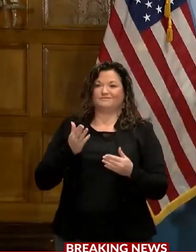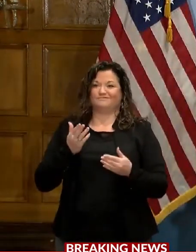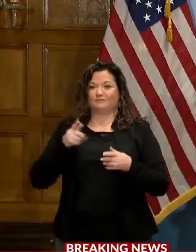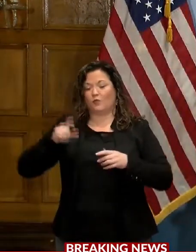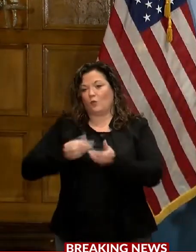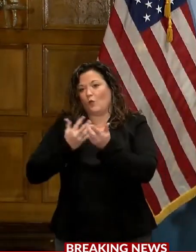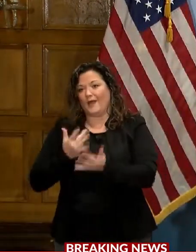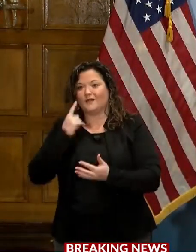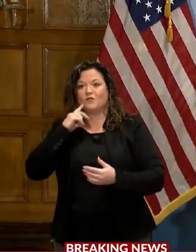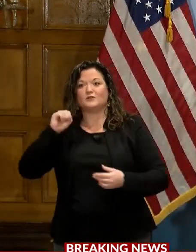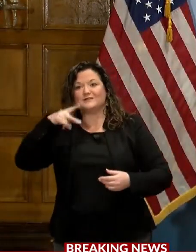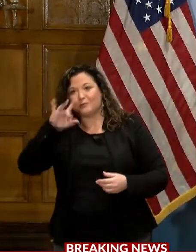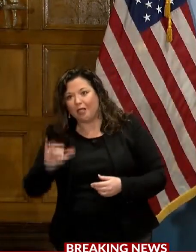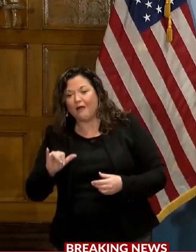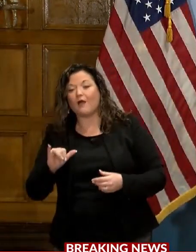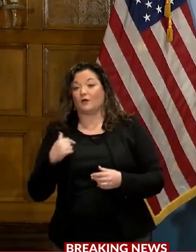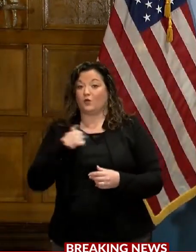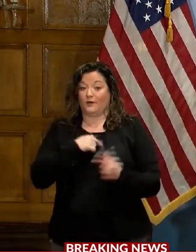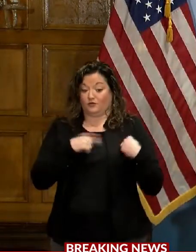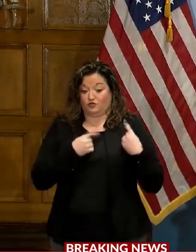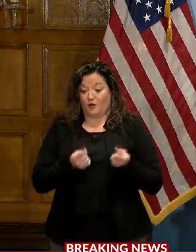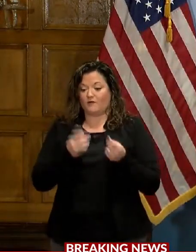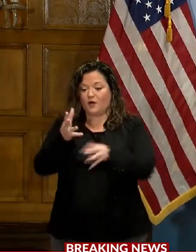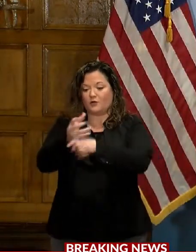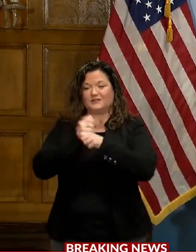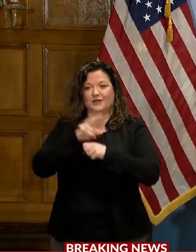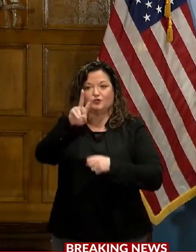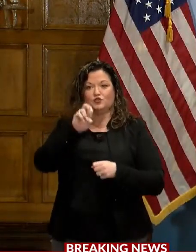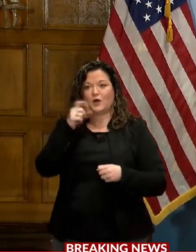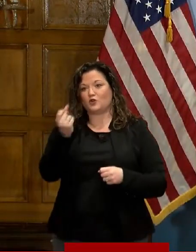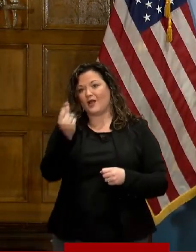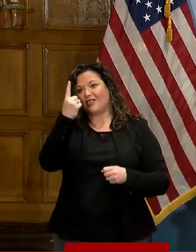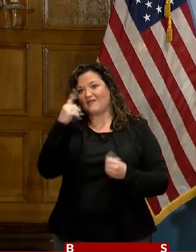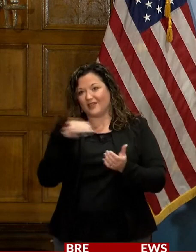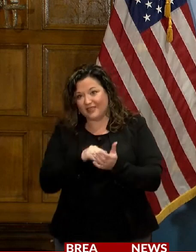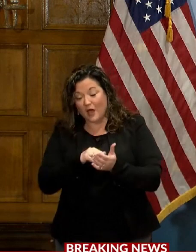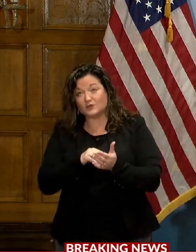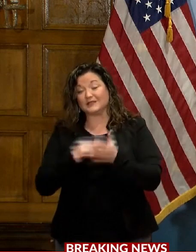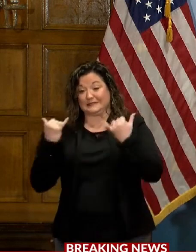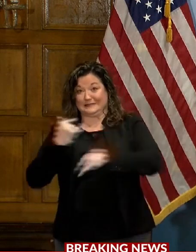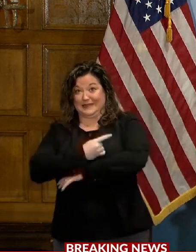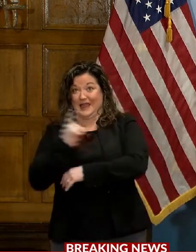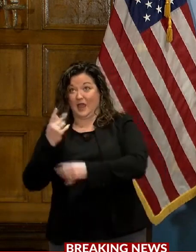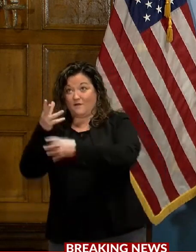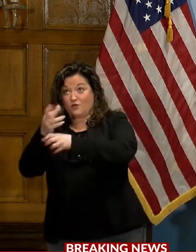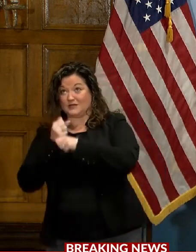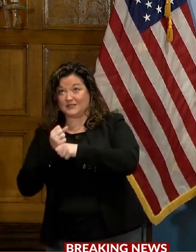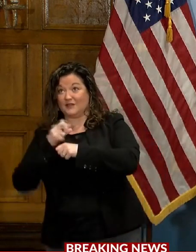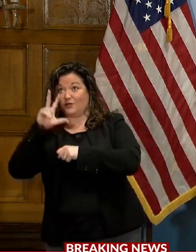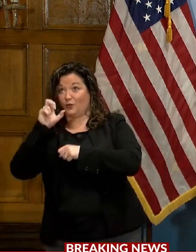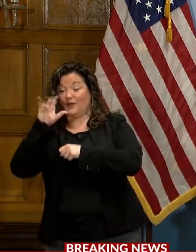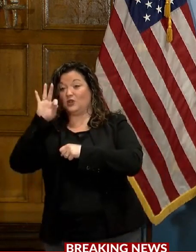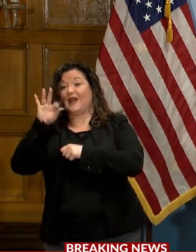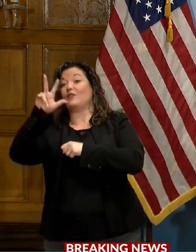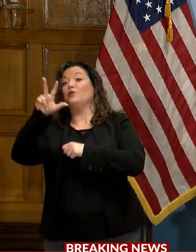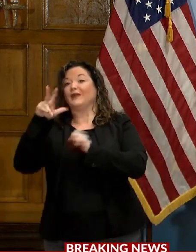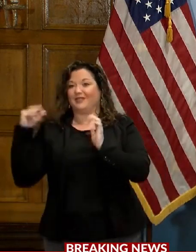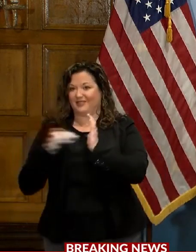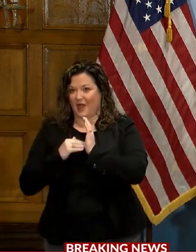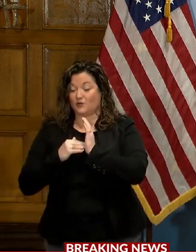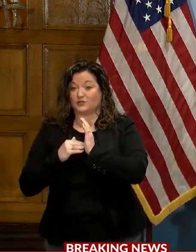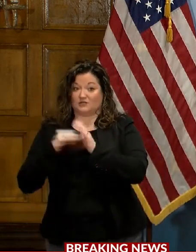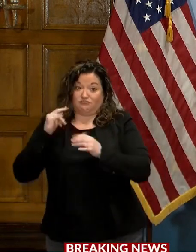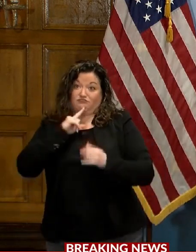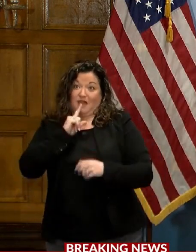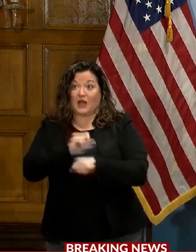received 211,000. Today I mentioned that we'd received 393,000 in addition. They're actually en route